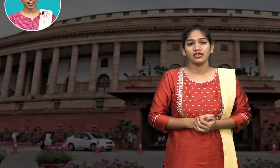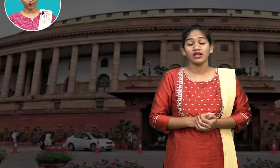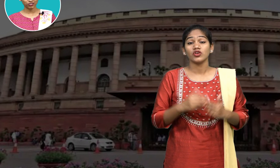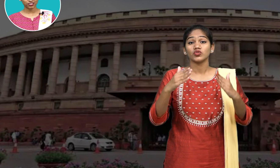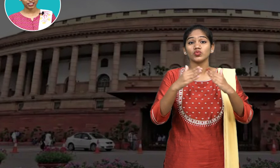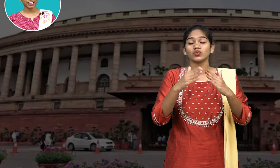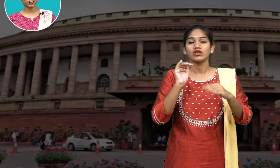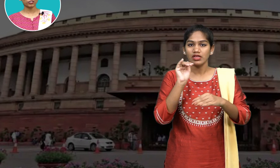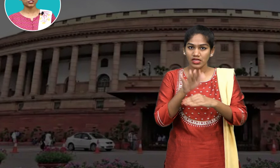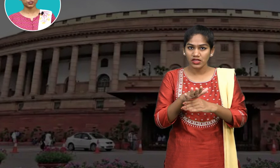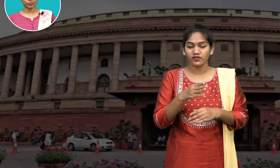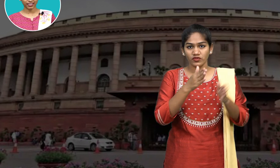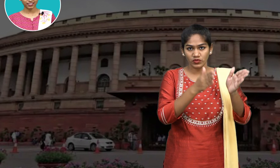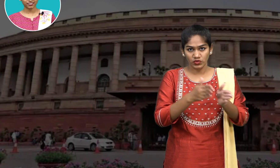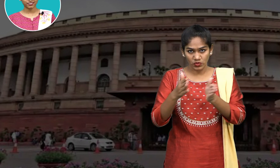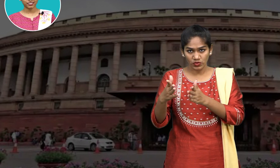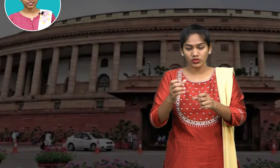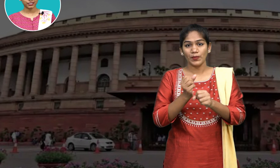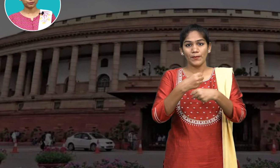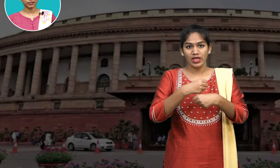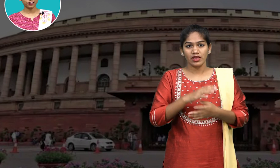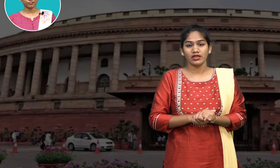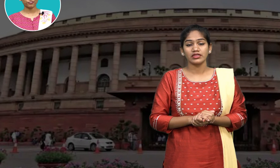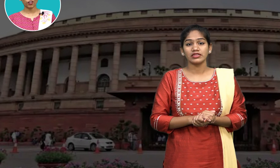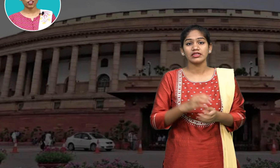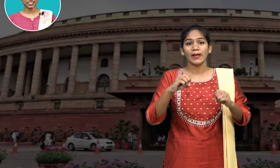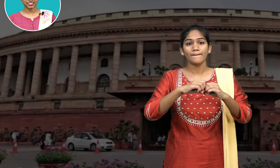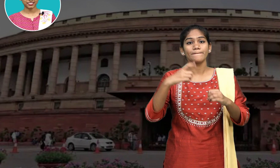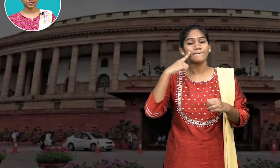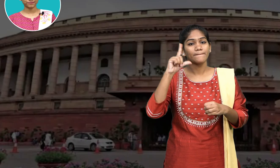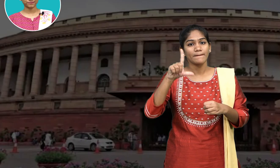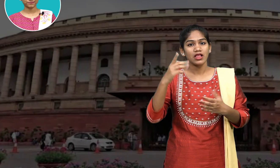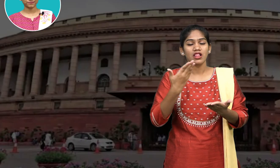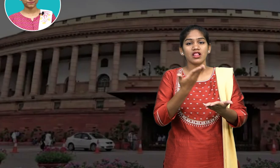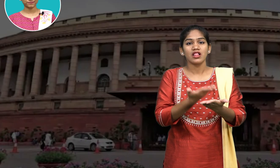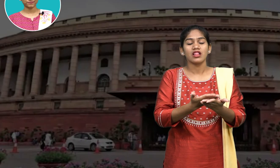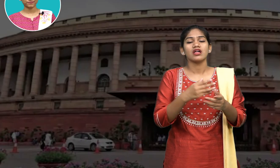to the House in order to make the bill flawless.